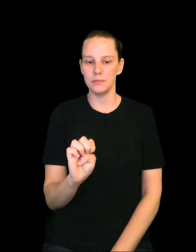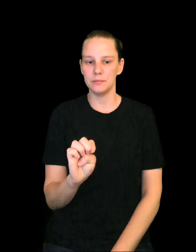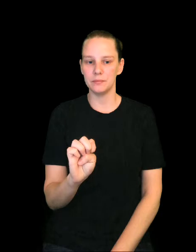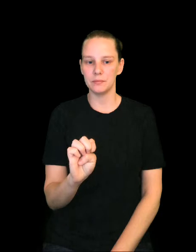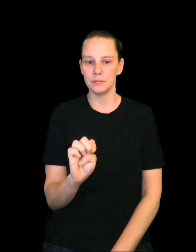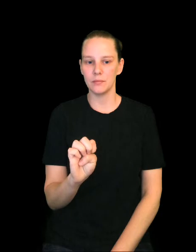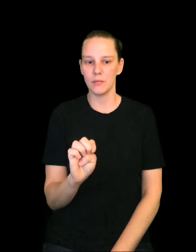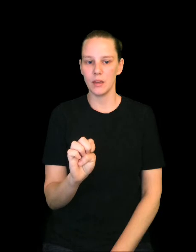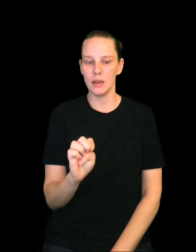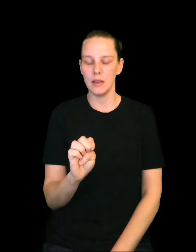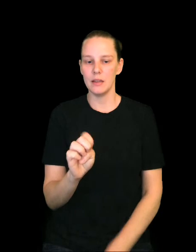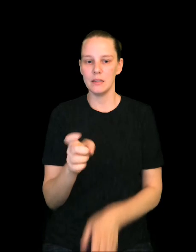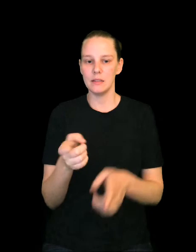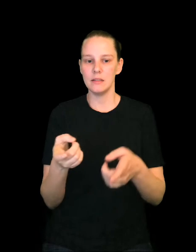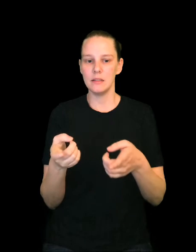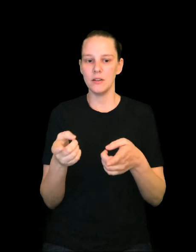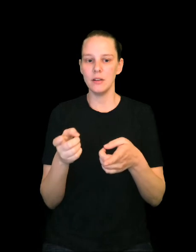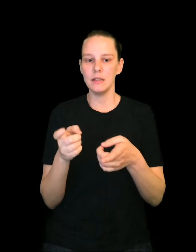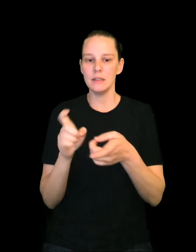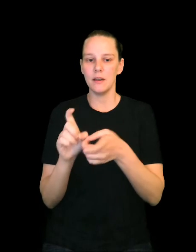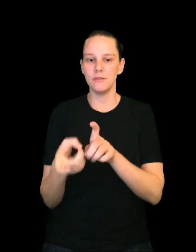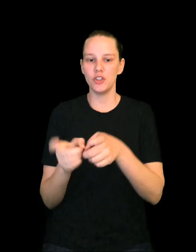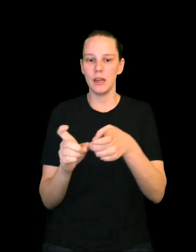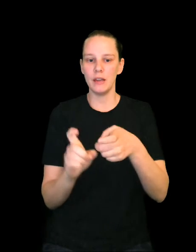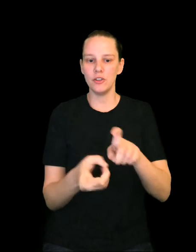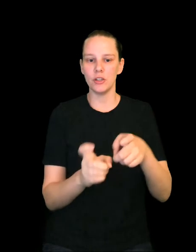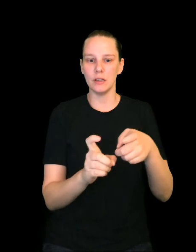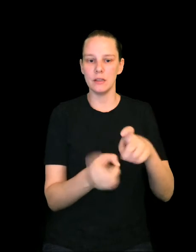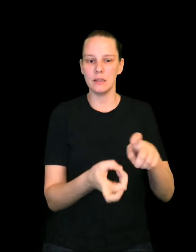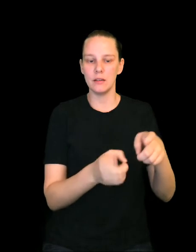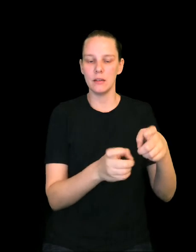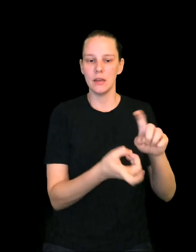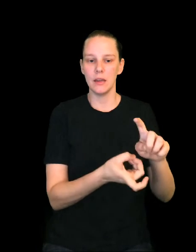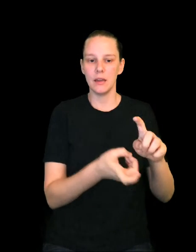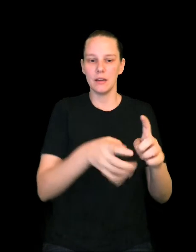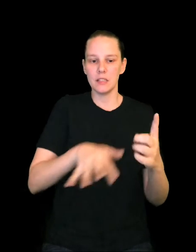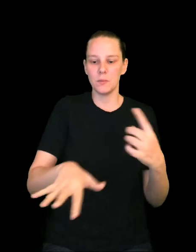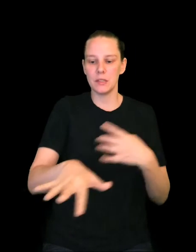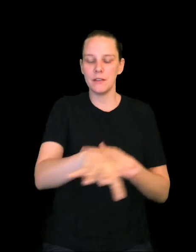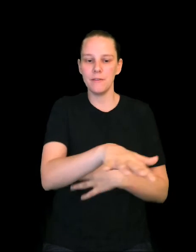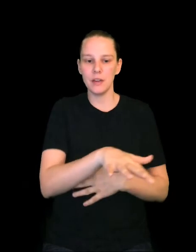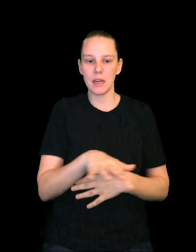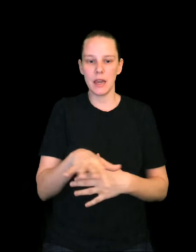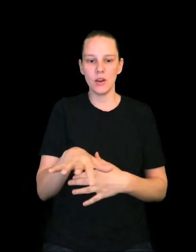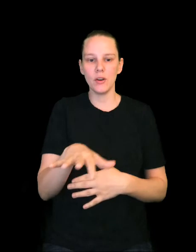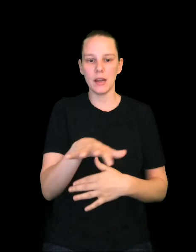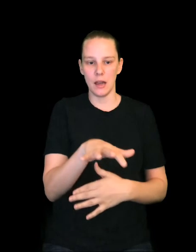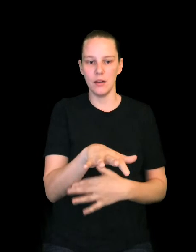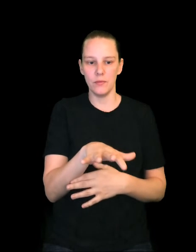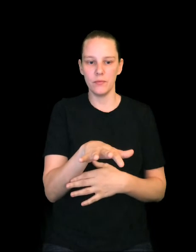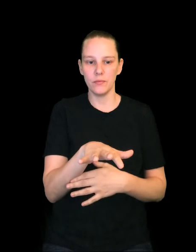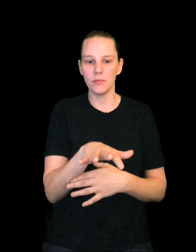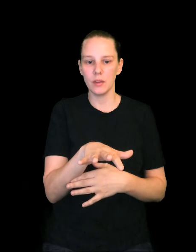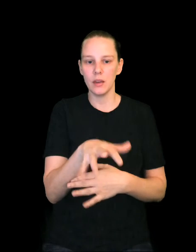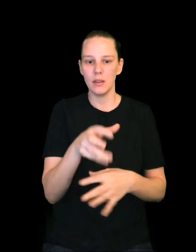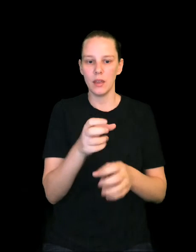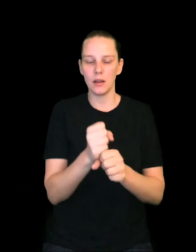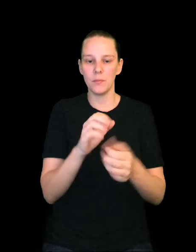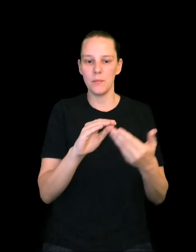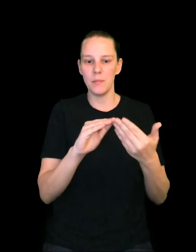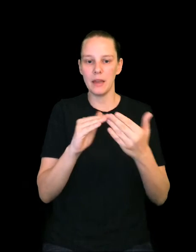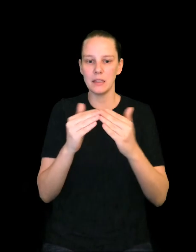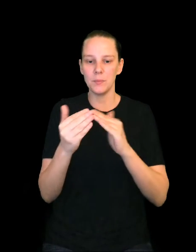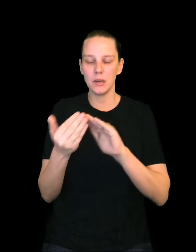Succession is a series of changes in a specific area